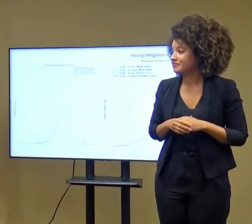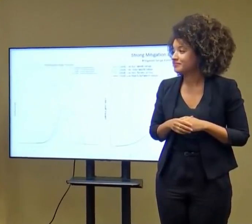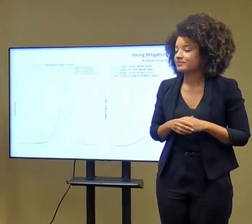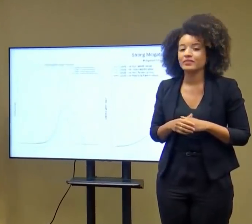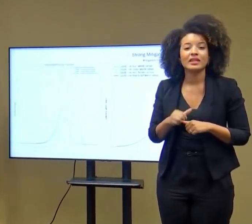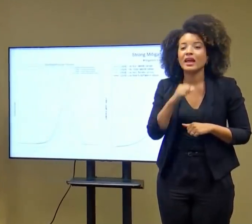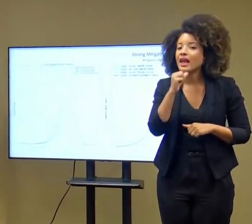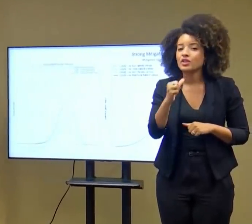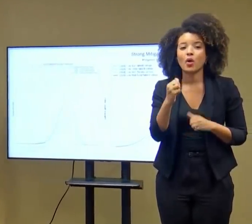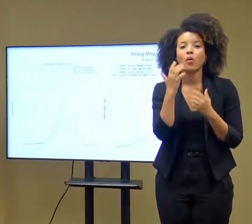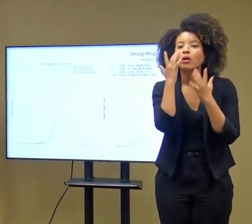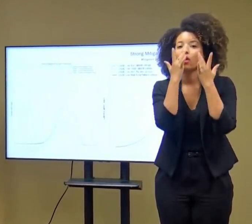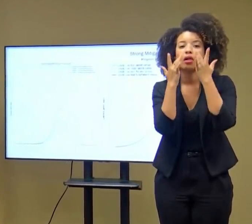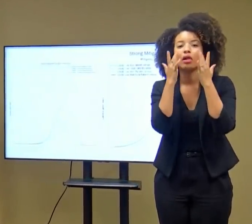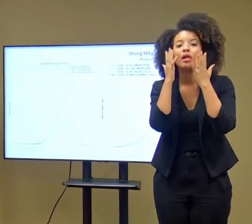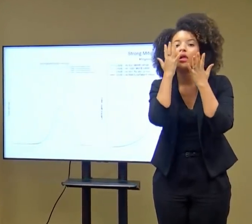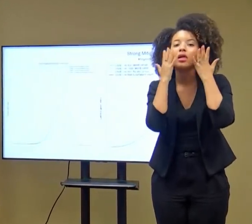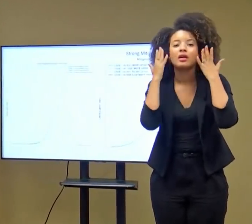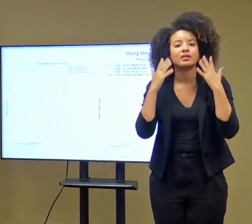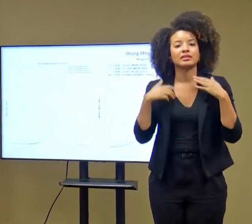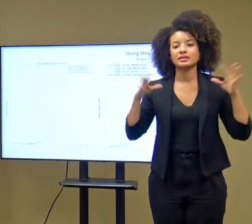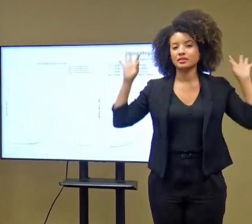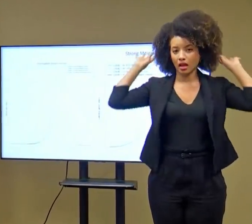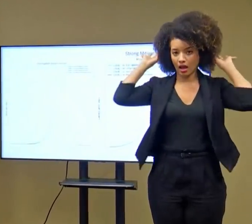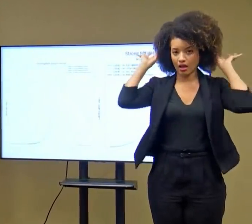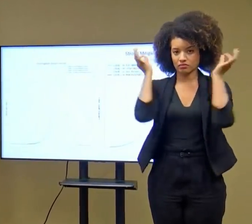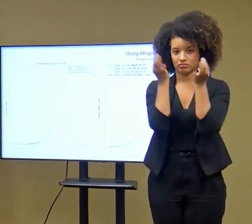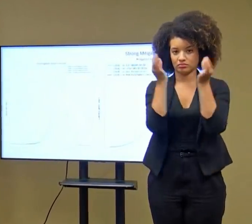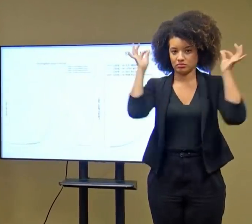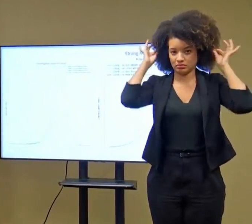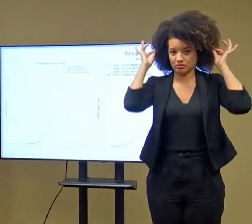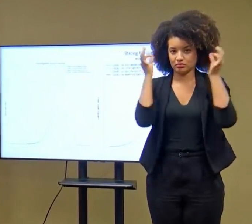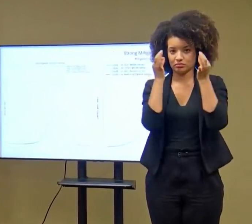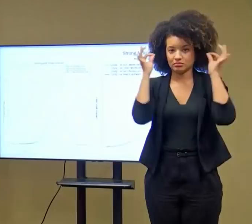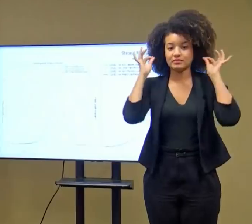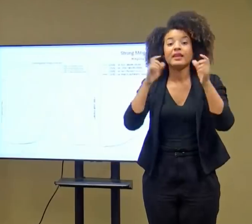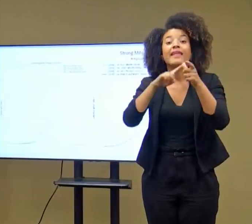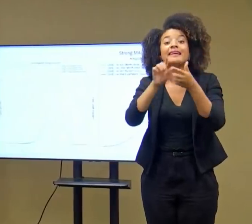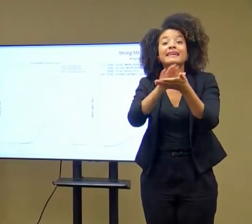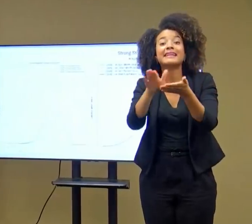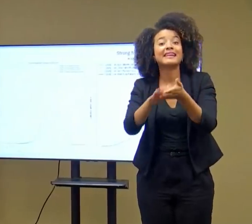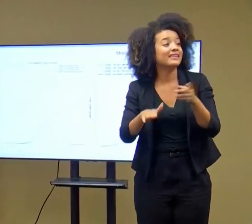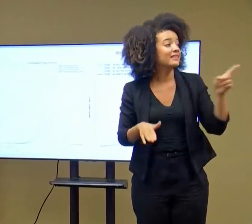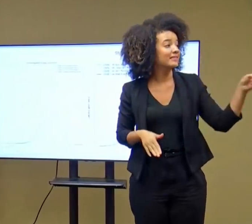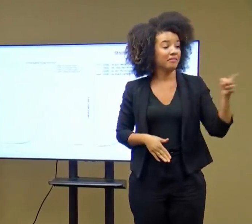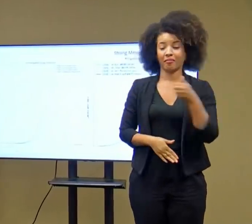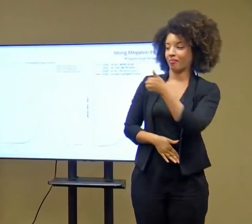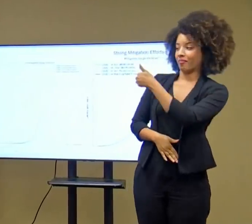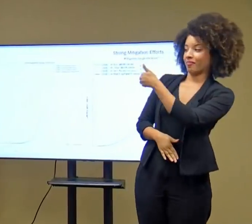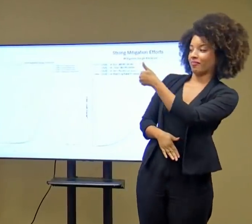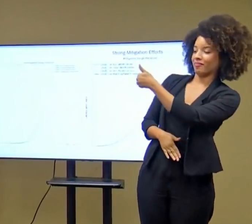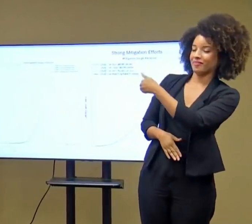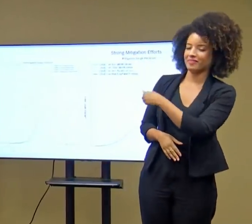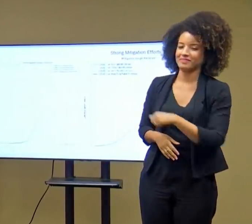don't touch the top, the front, and just take it off with that and clean it. Much better job.